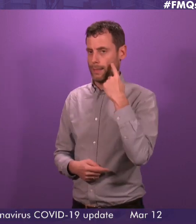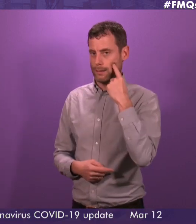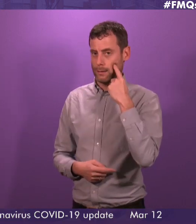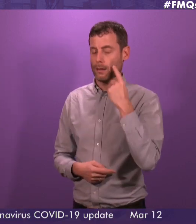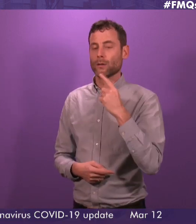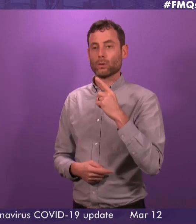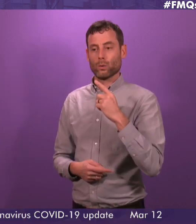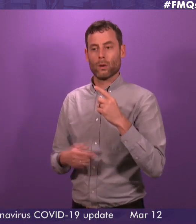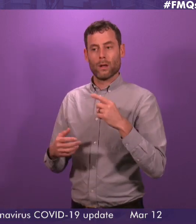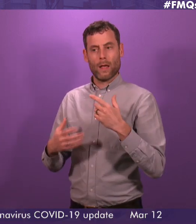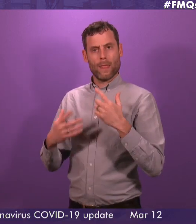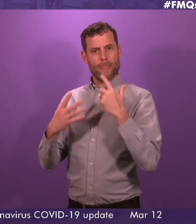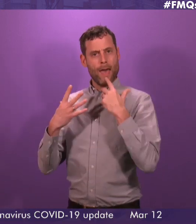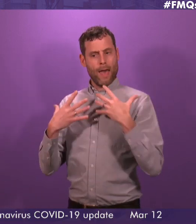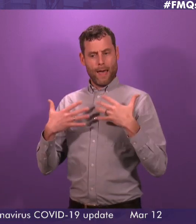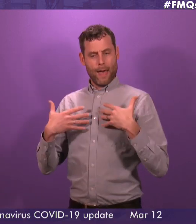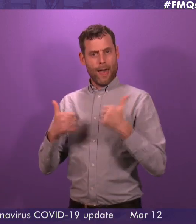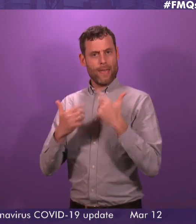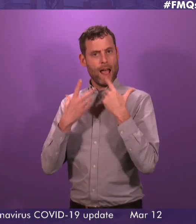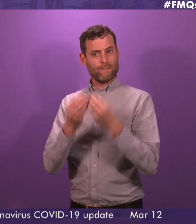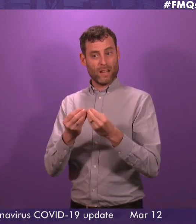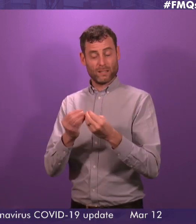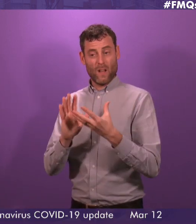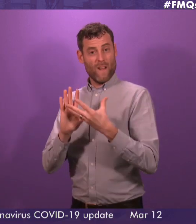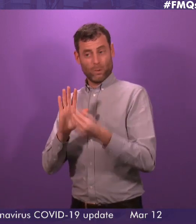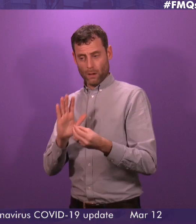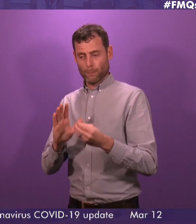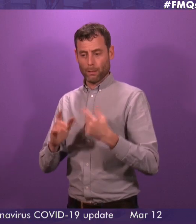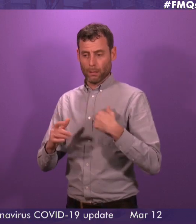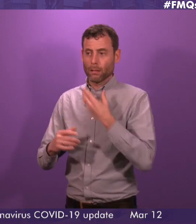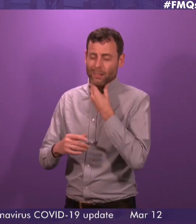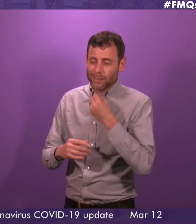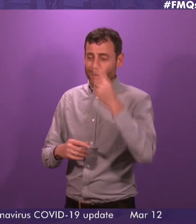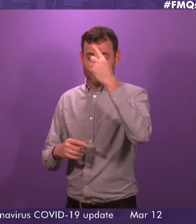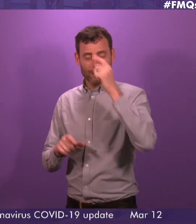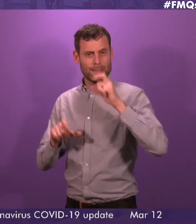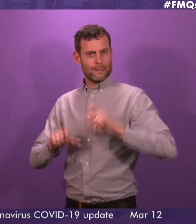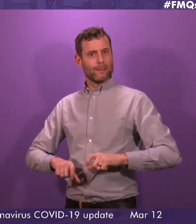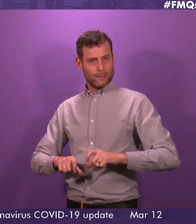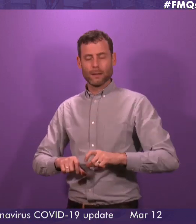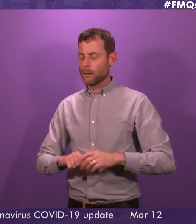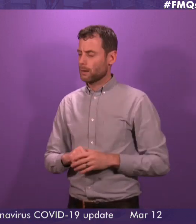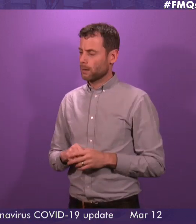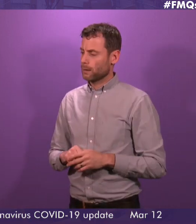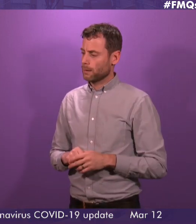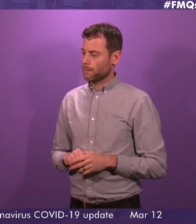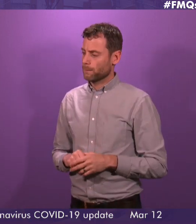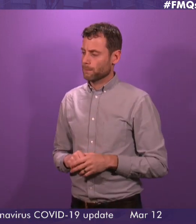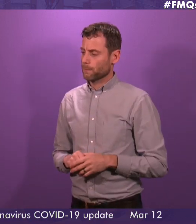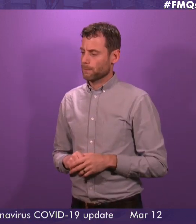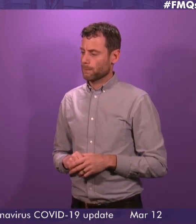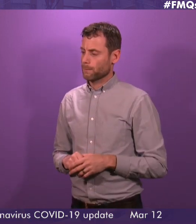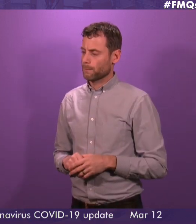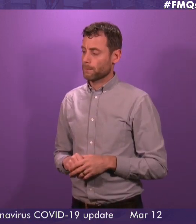just outlined and that is available on the health websites. The Parliament will make sure that members are fully aware